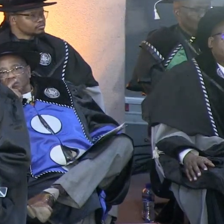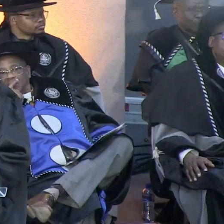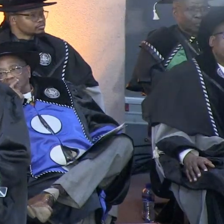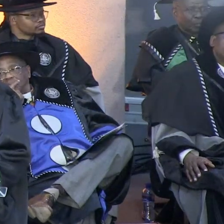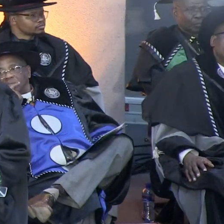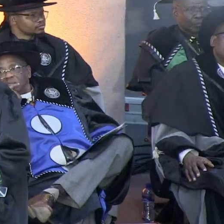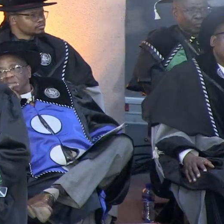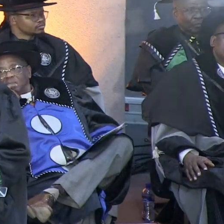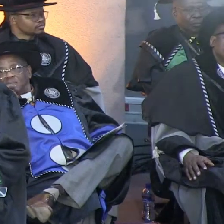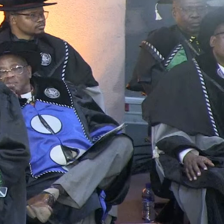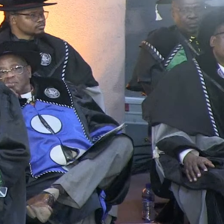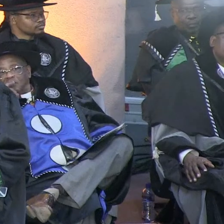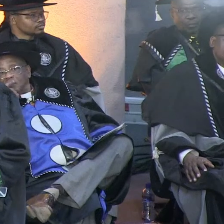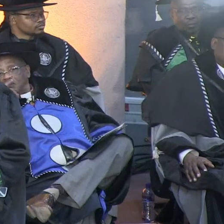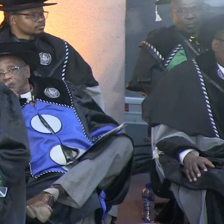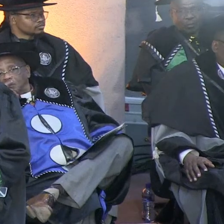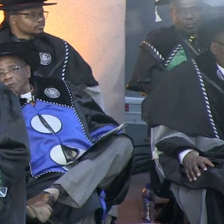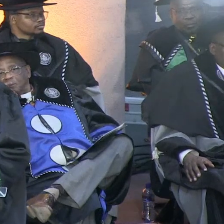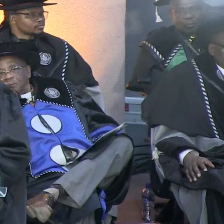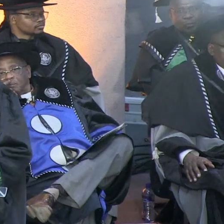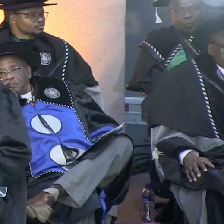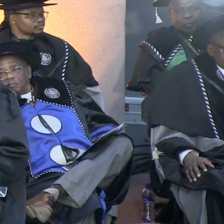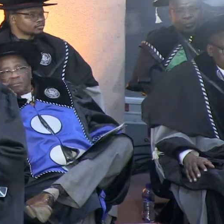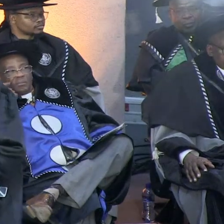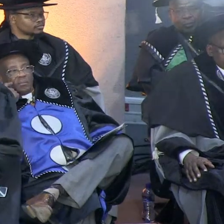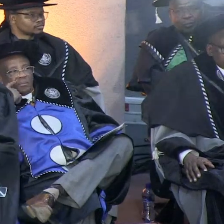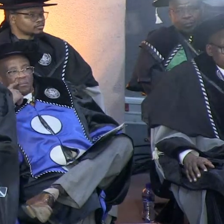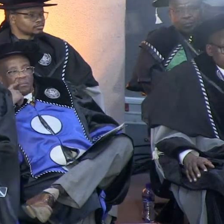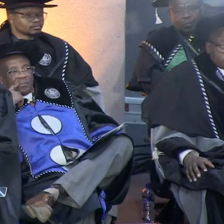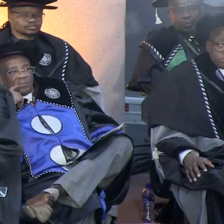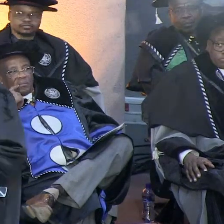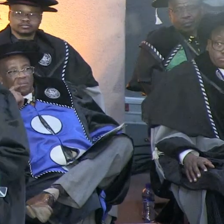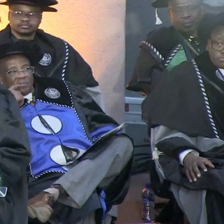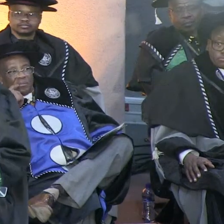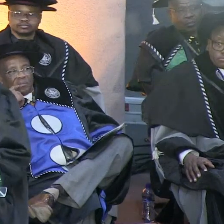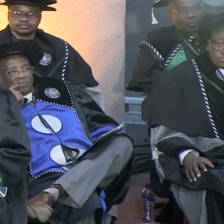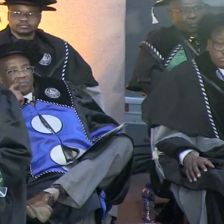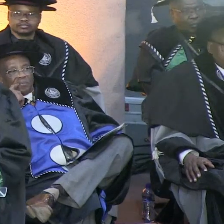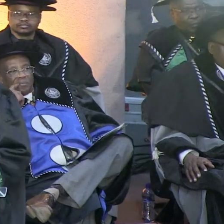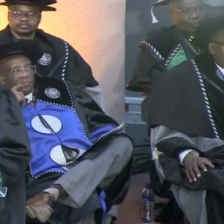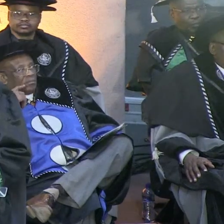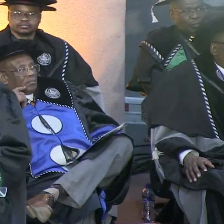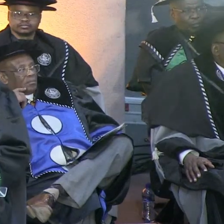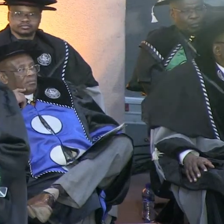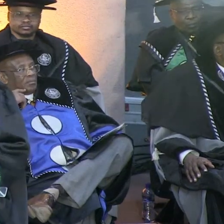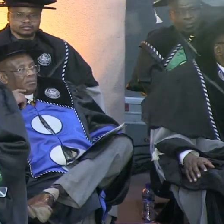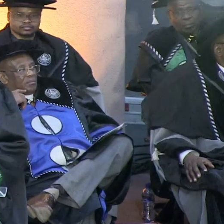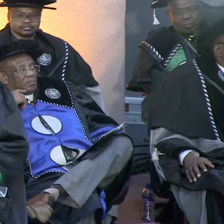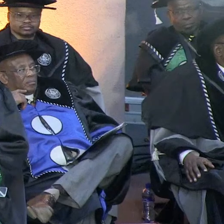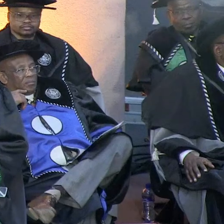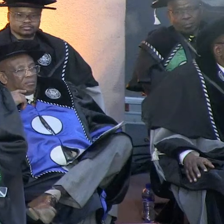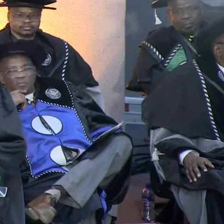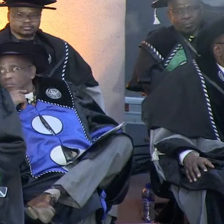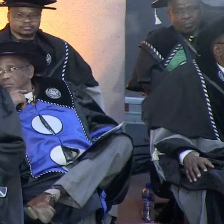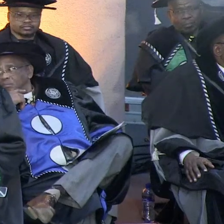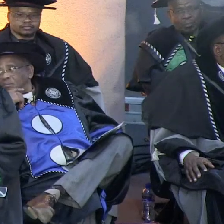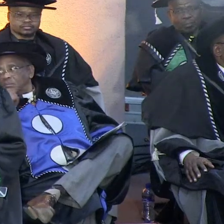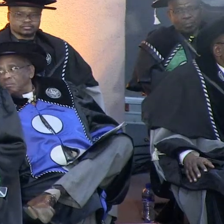wage to get here. So as I prepare to sit down, Amanda Gorman